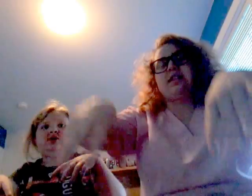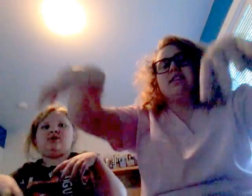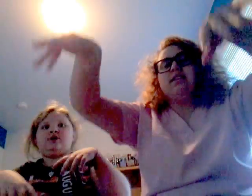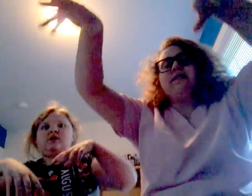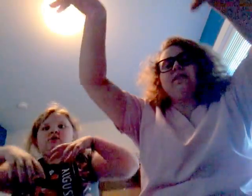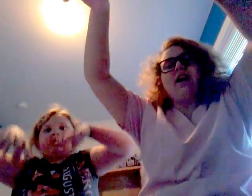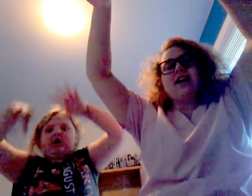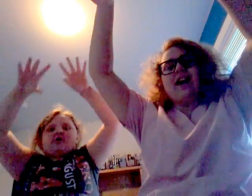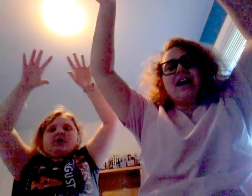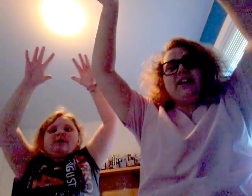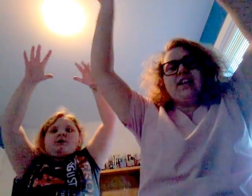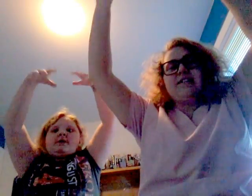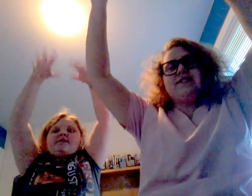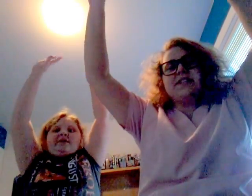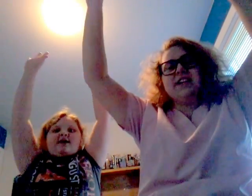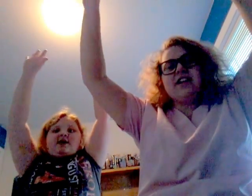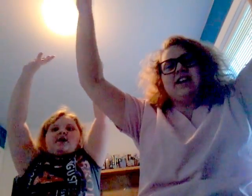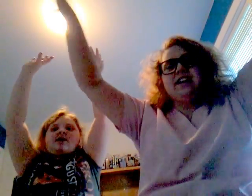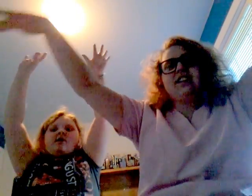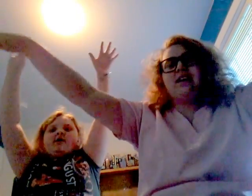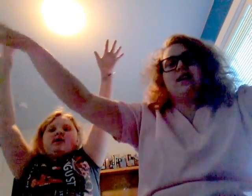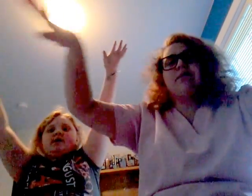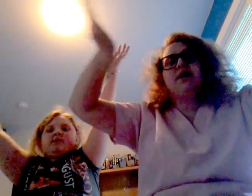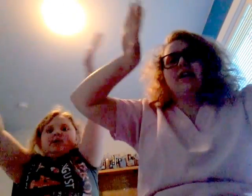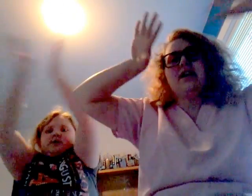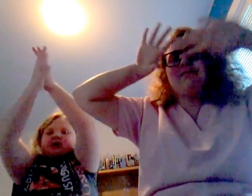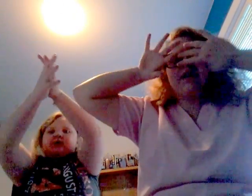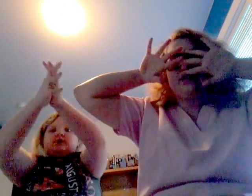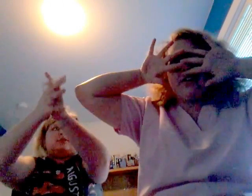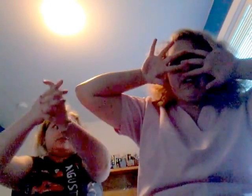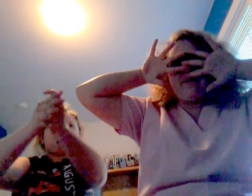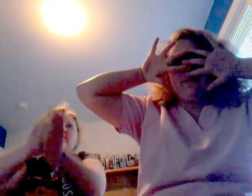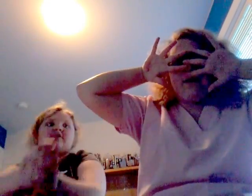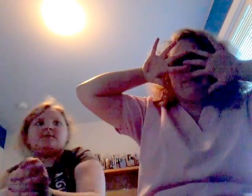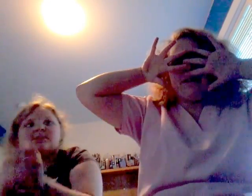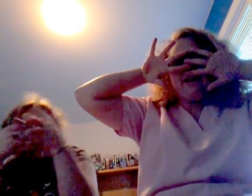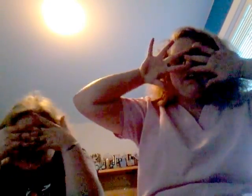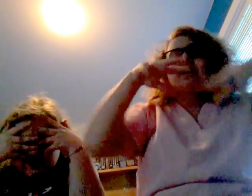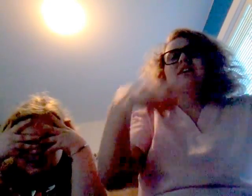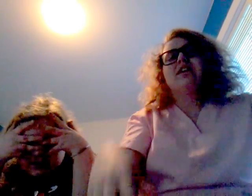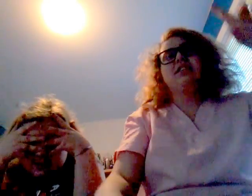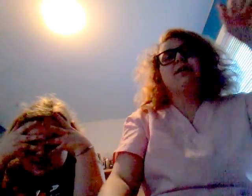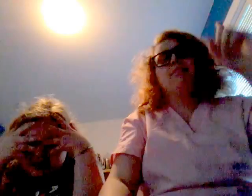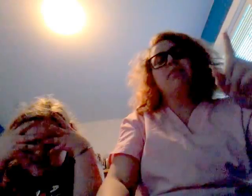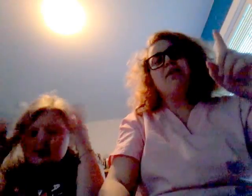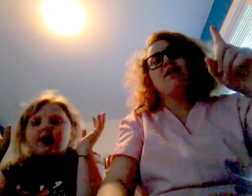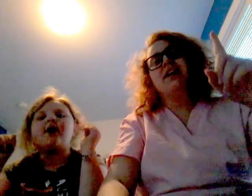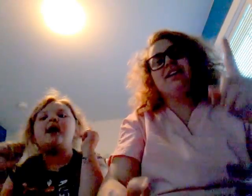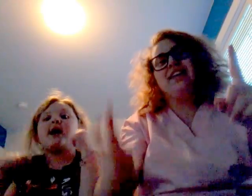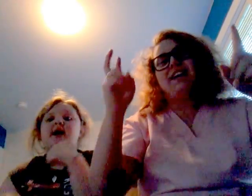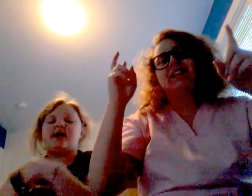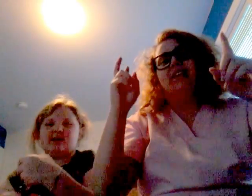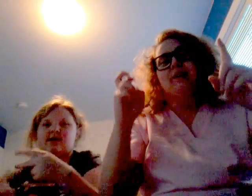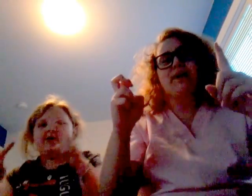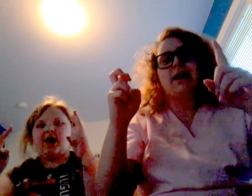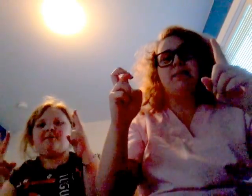when the fog had lifted the boy has been transformed the boy and the